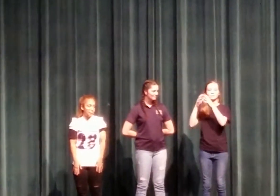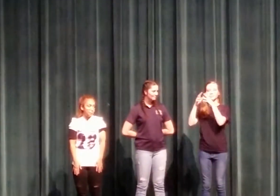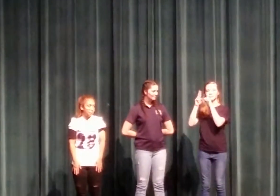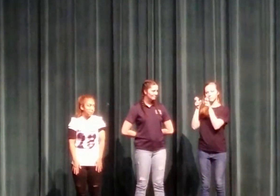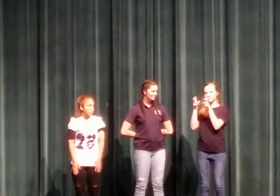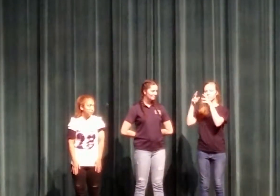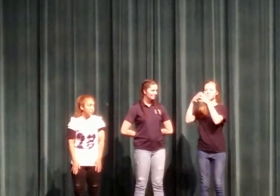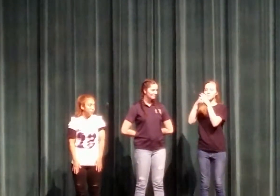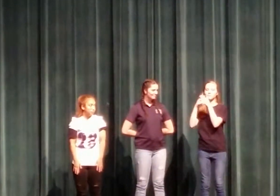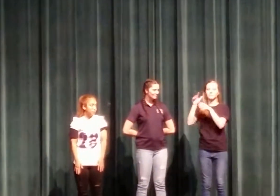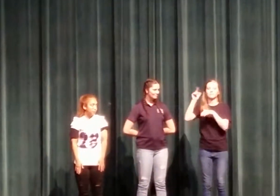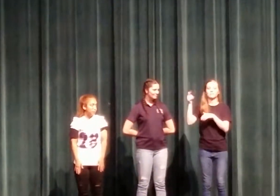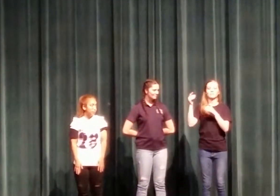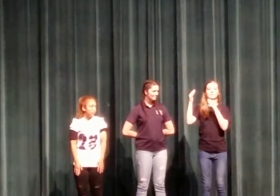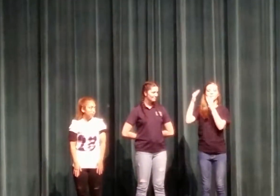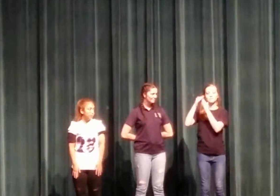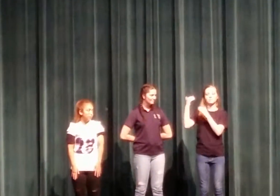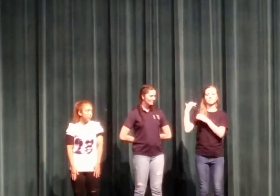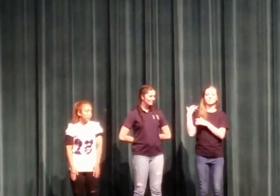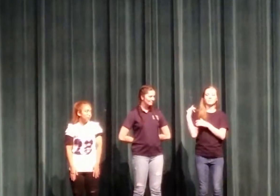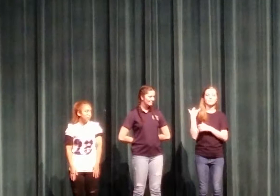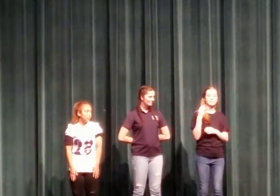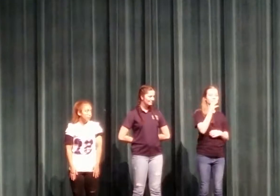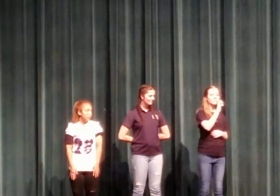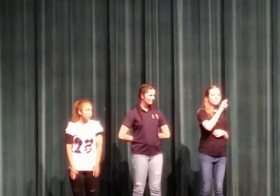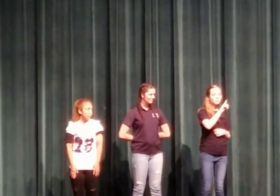Top Model, and Marlee Madeline, from Switch at Birth.